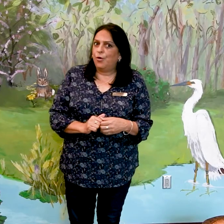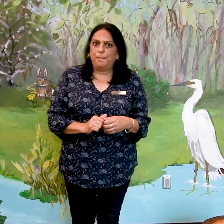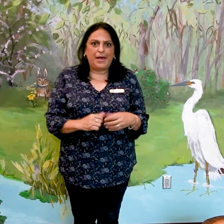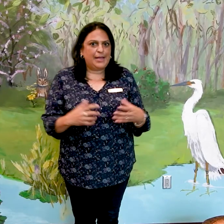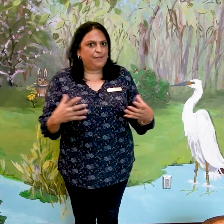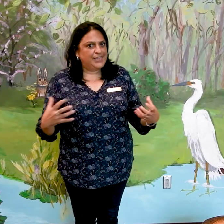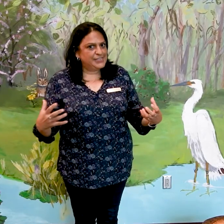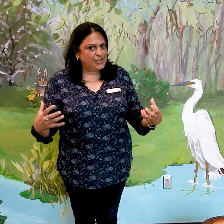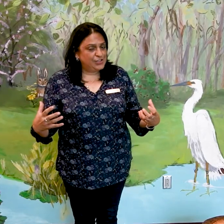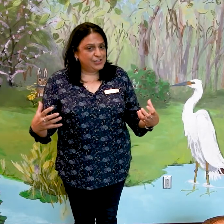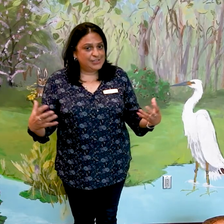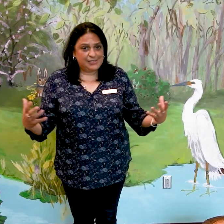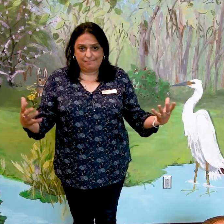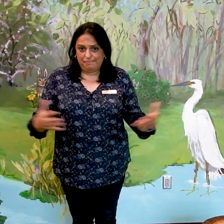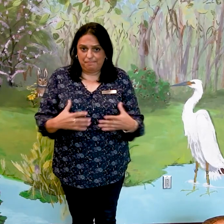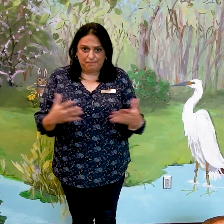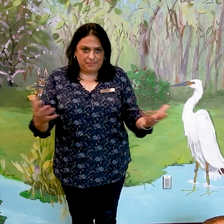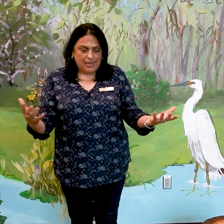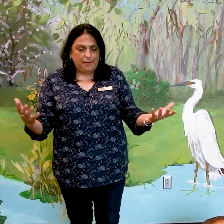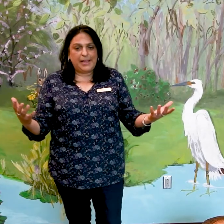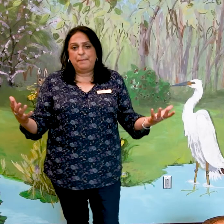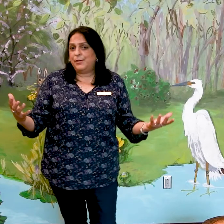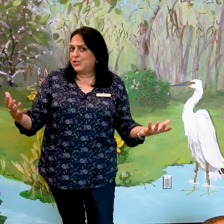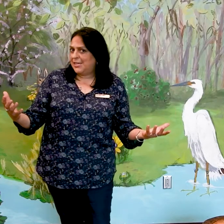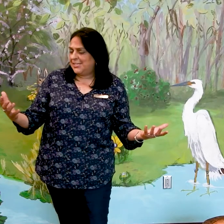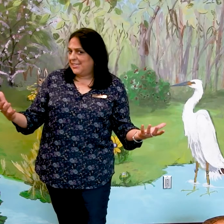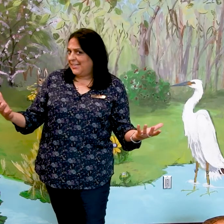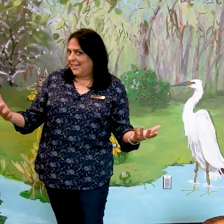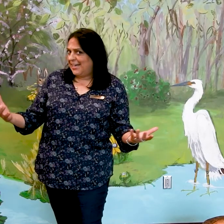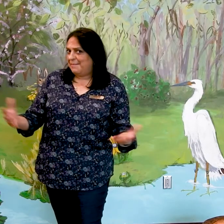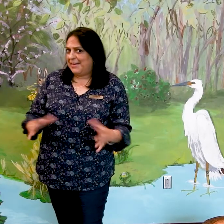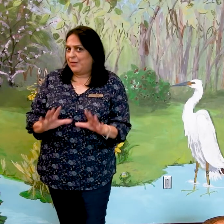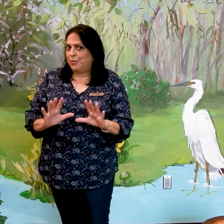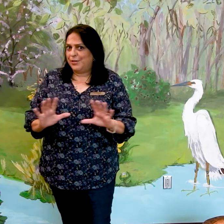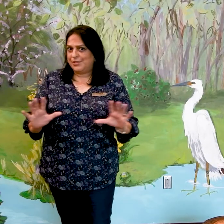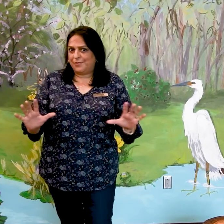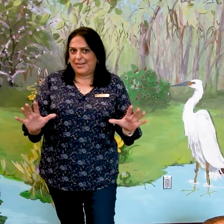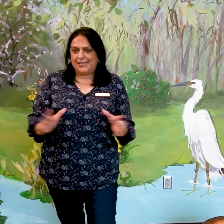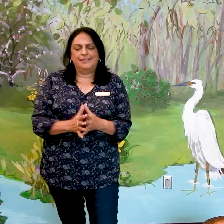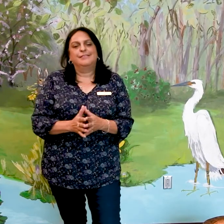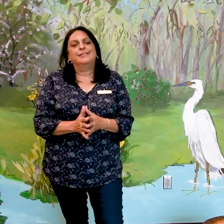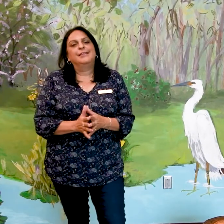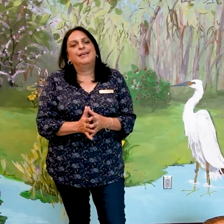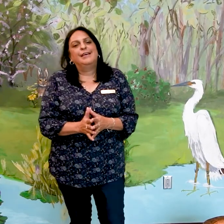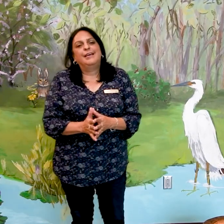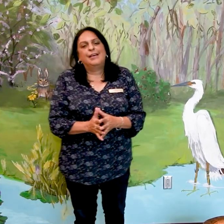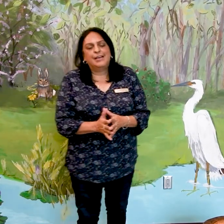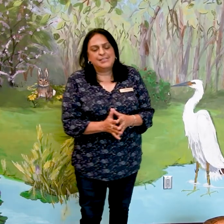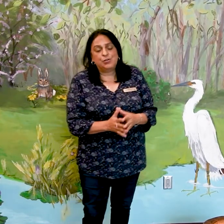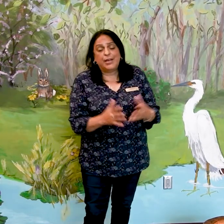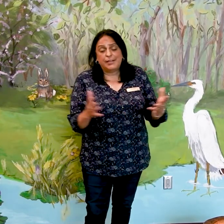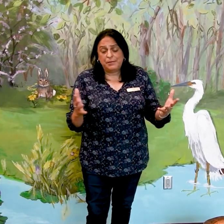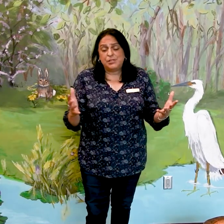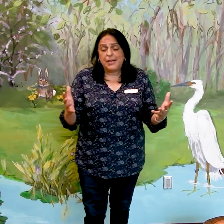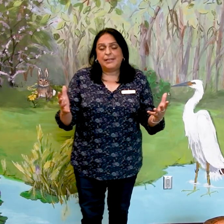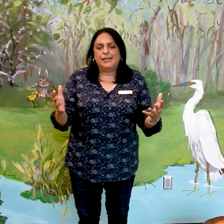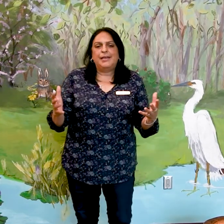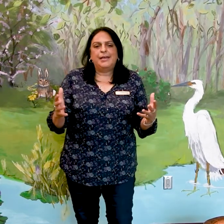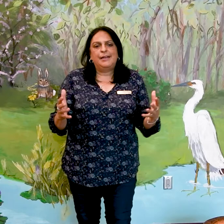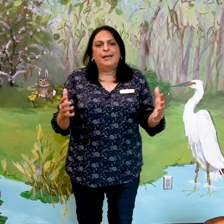my grandson's diaper changing time, and it works great because you get them distracted and